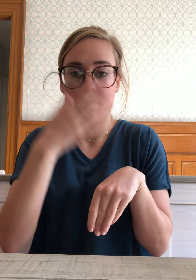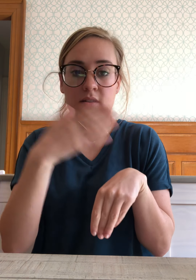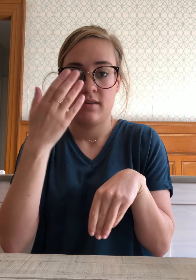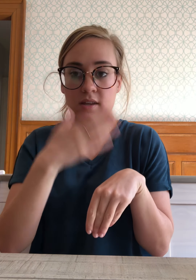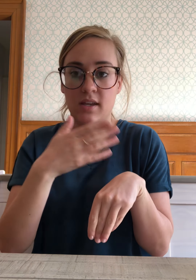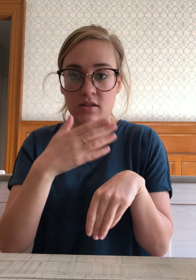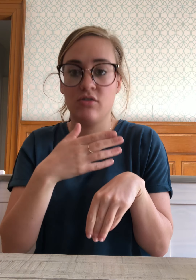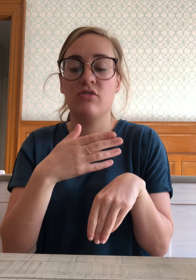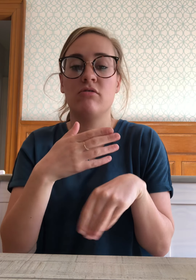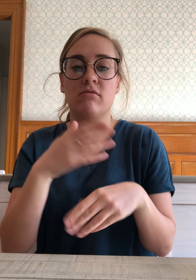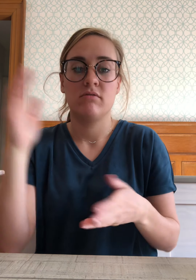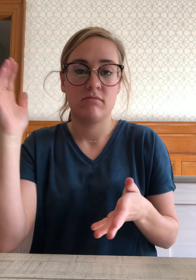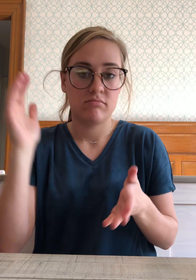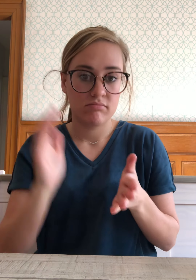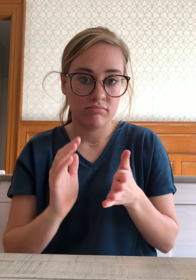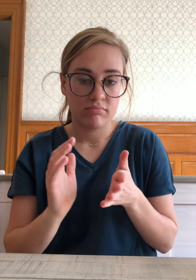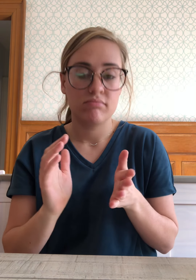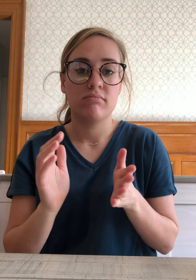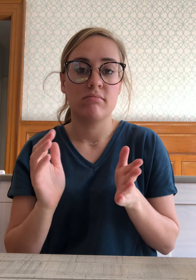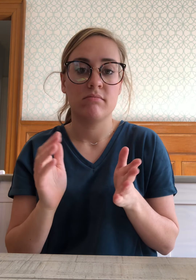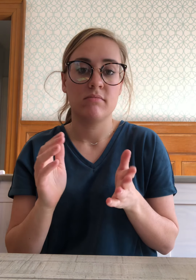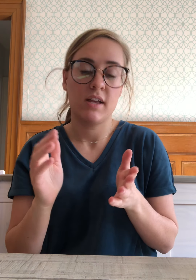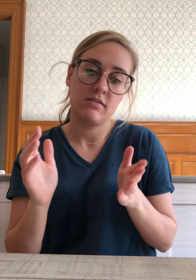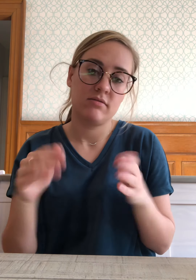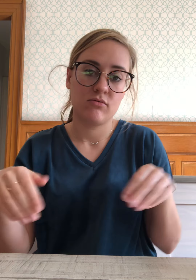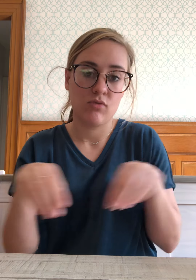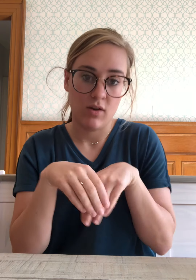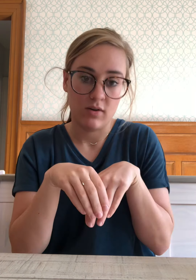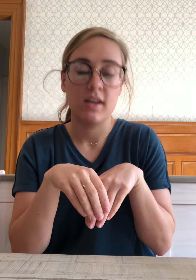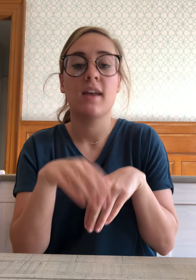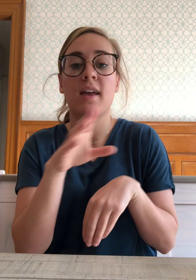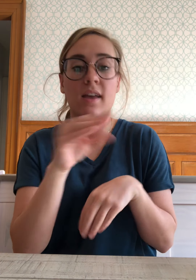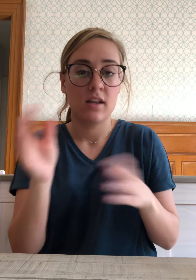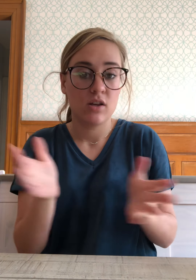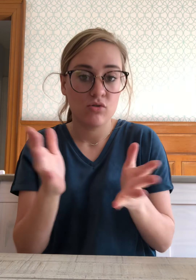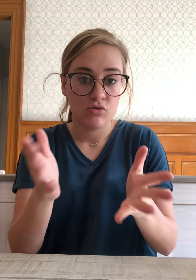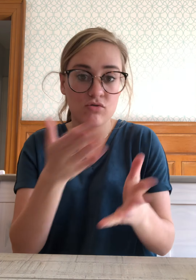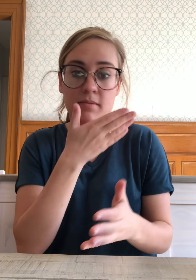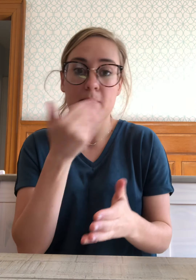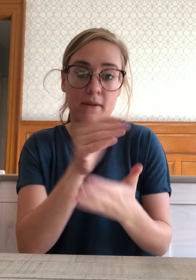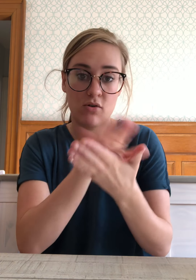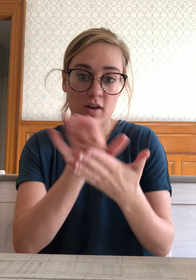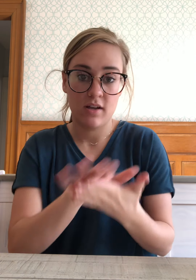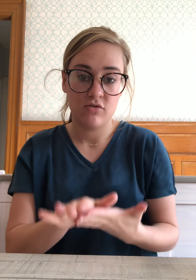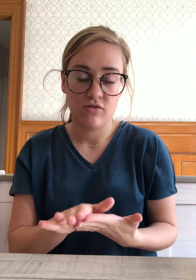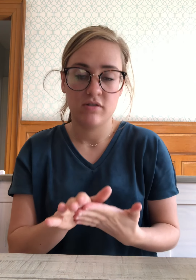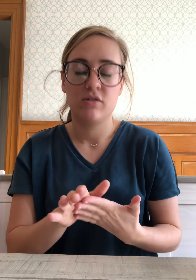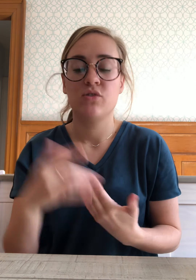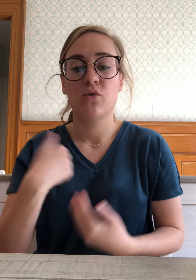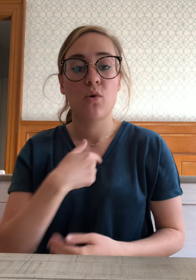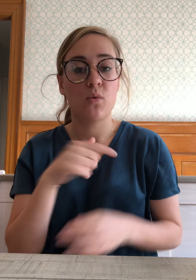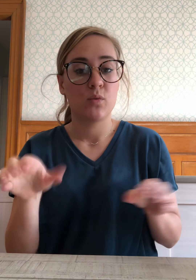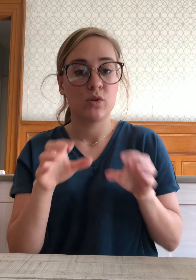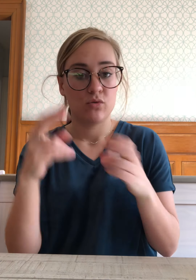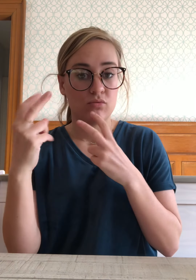not always ideal. So we're doing serial extraction because we're